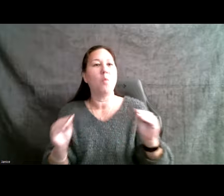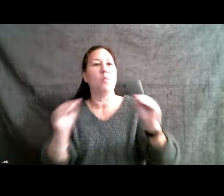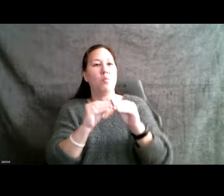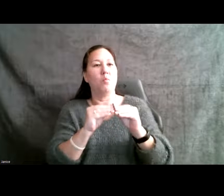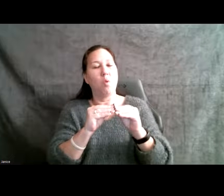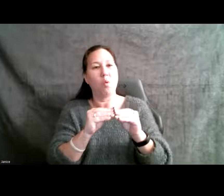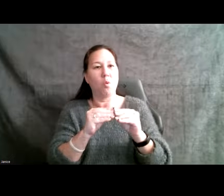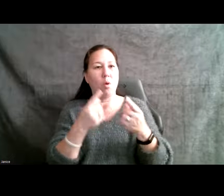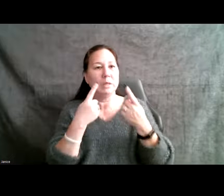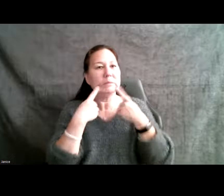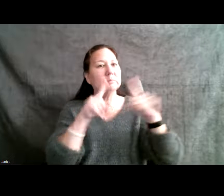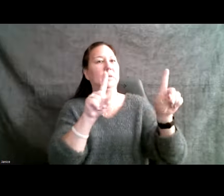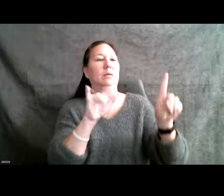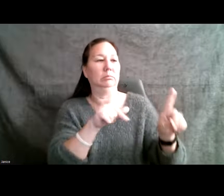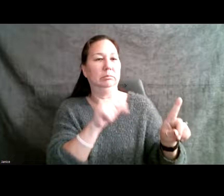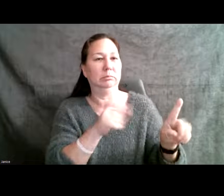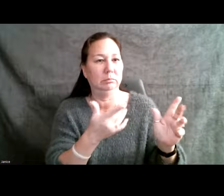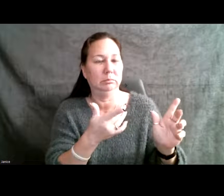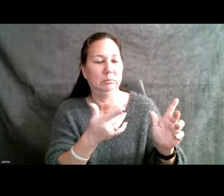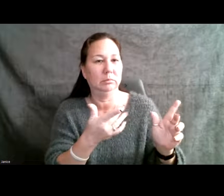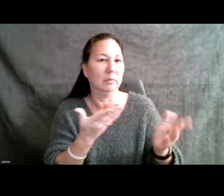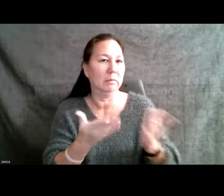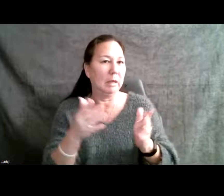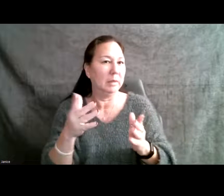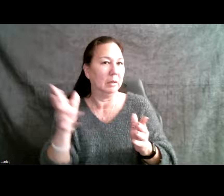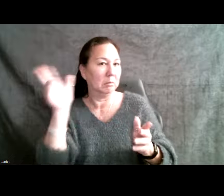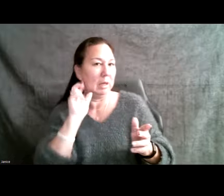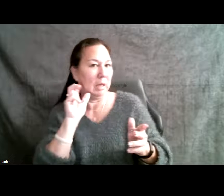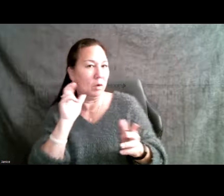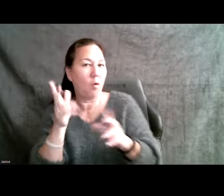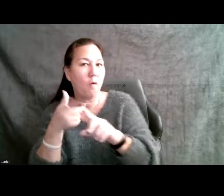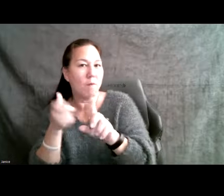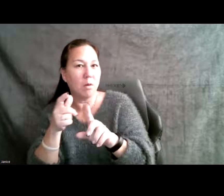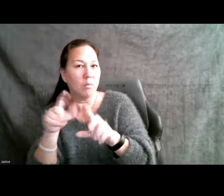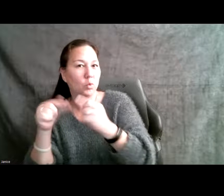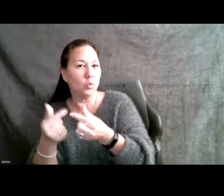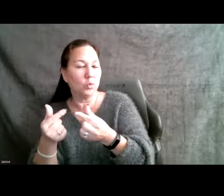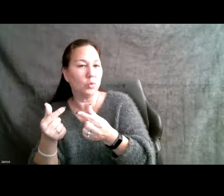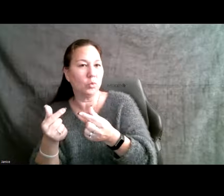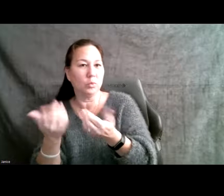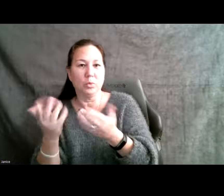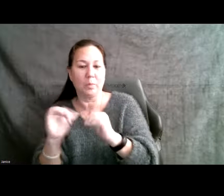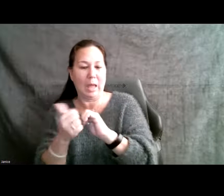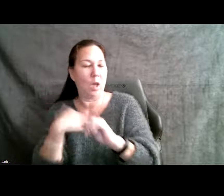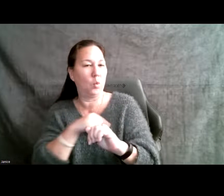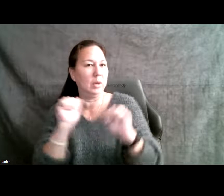ideas that they want to suggest for this? How we might go about commenting on the document?